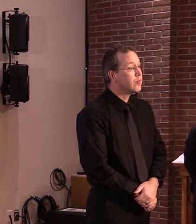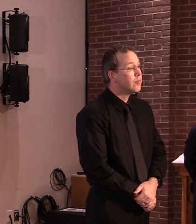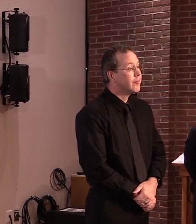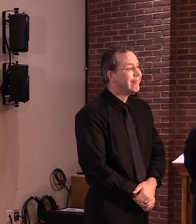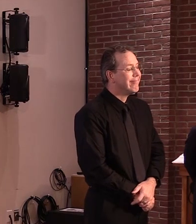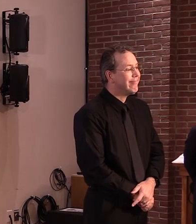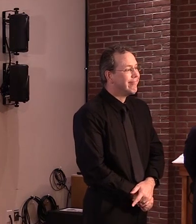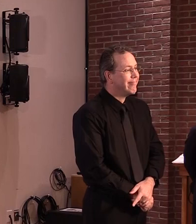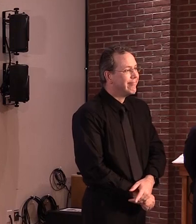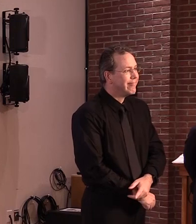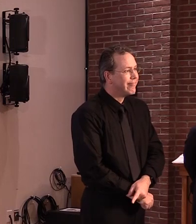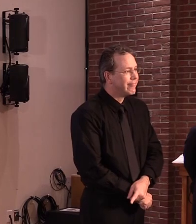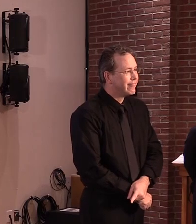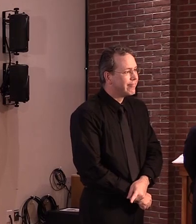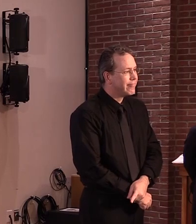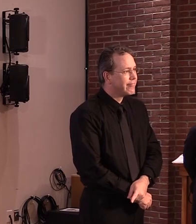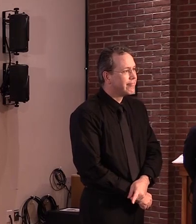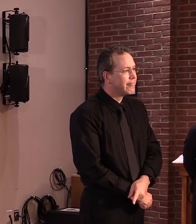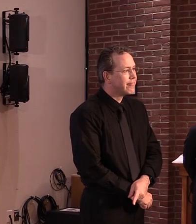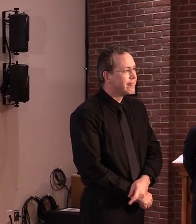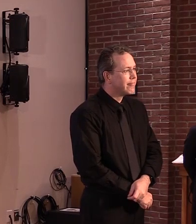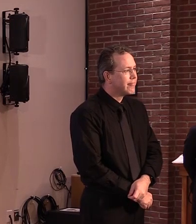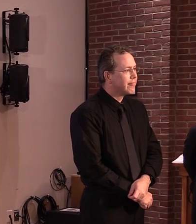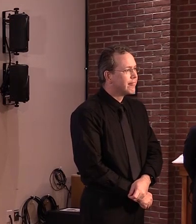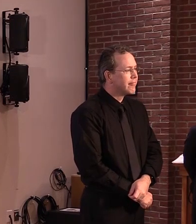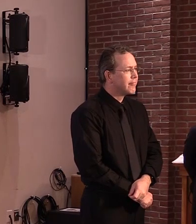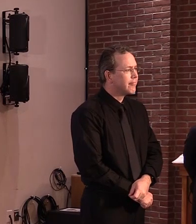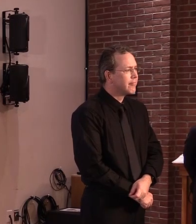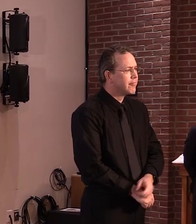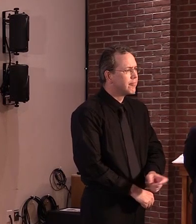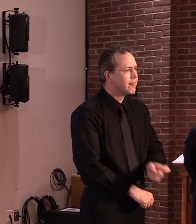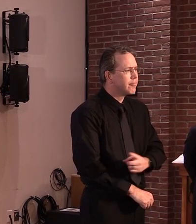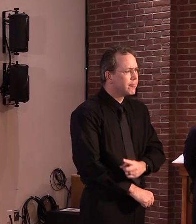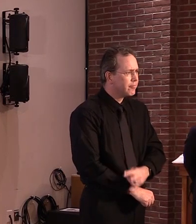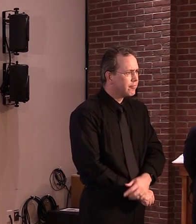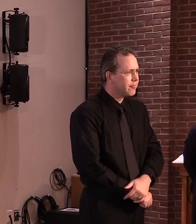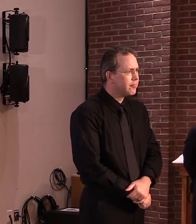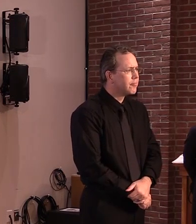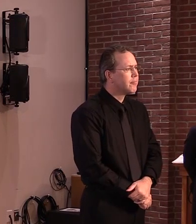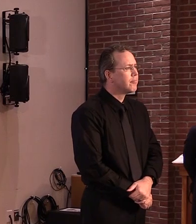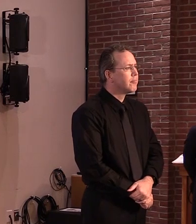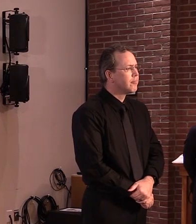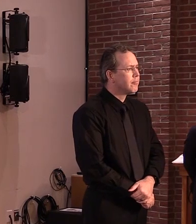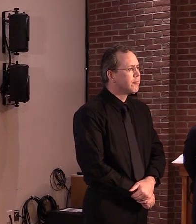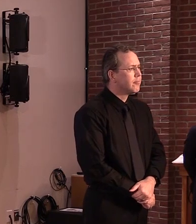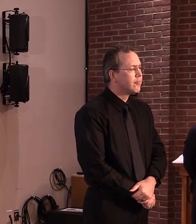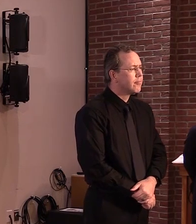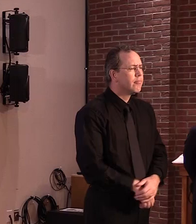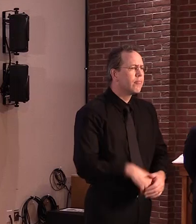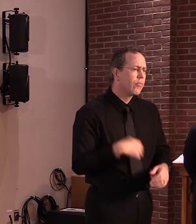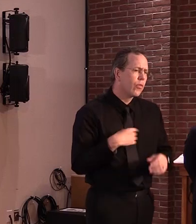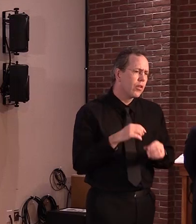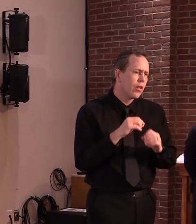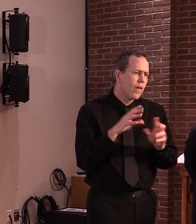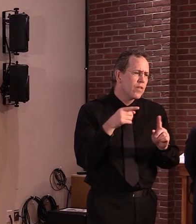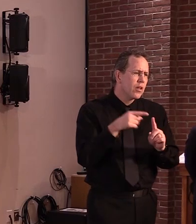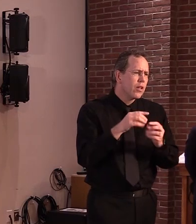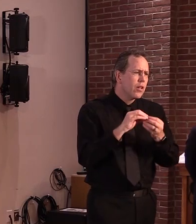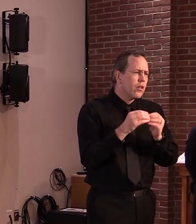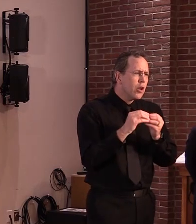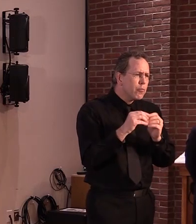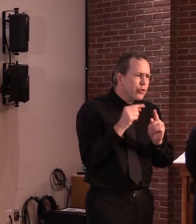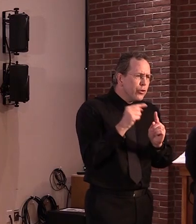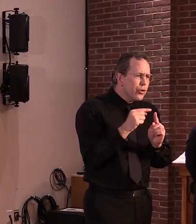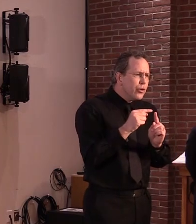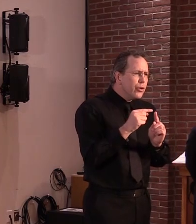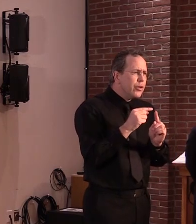I wanted some clarification on the numbers. A lot of Vermonters use Dartmouth-Hitchcock Medical Center. So